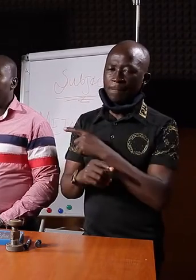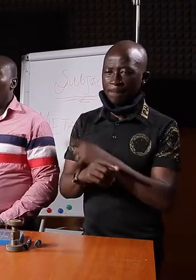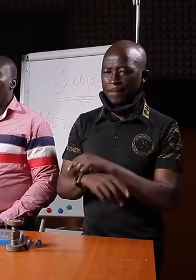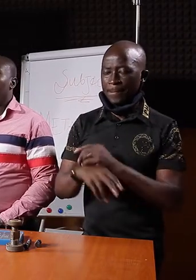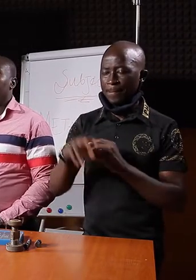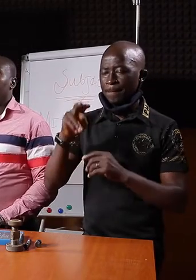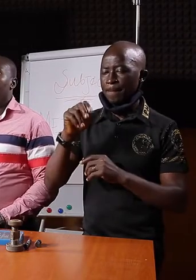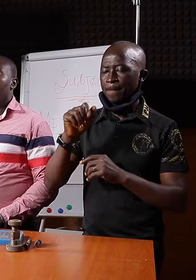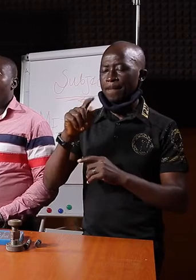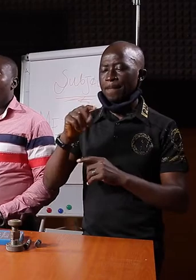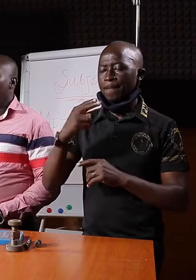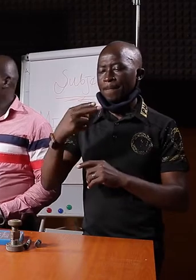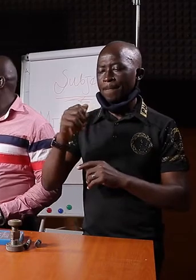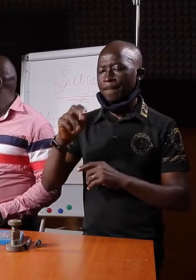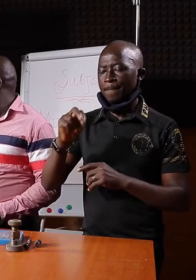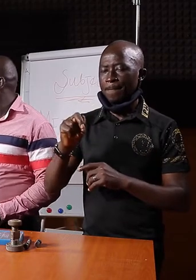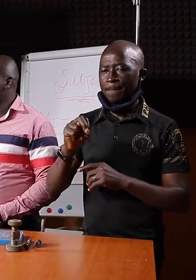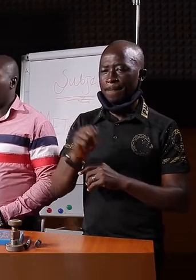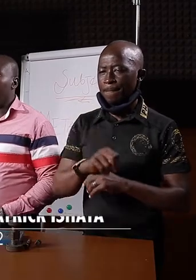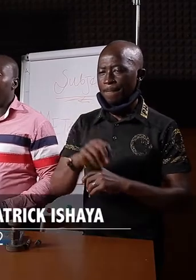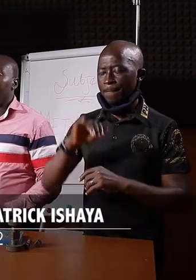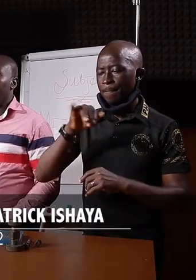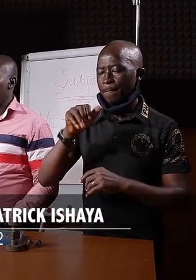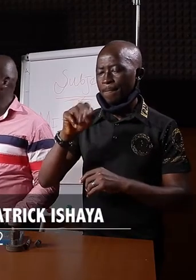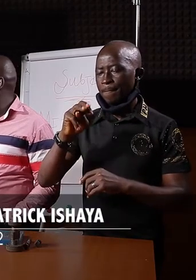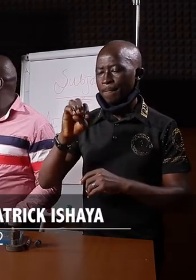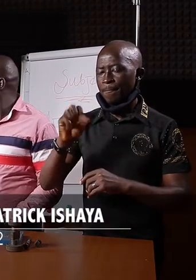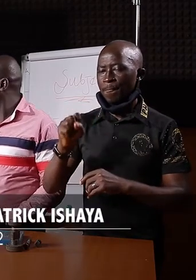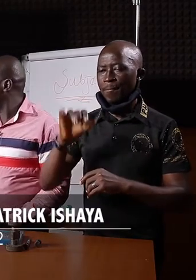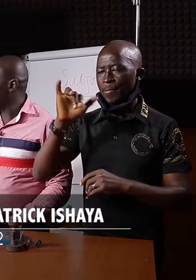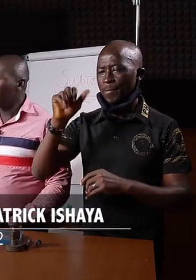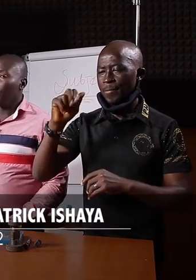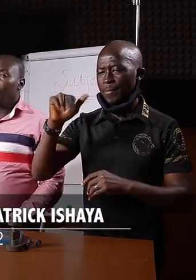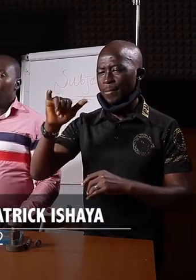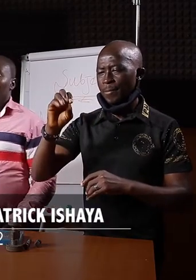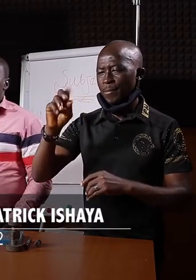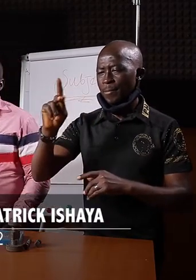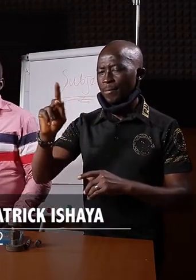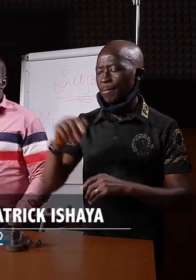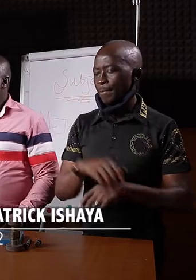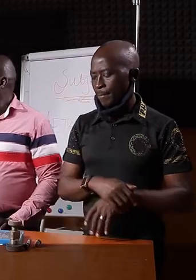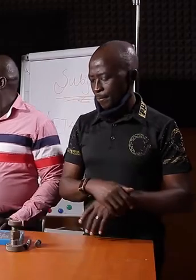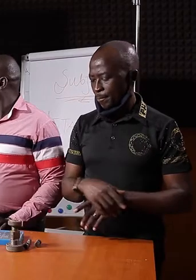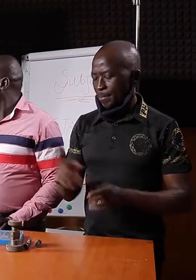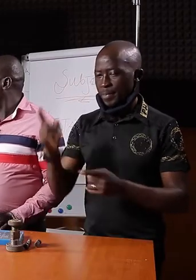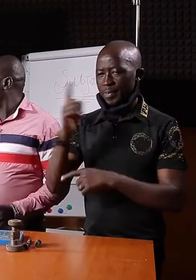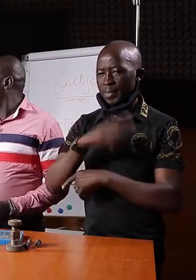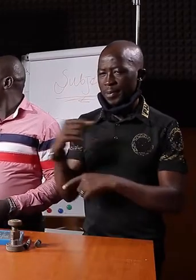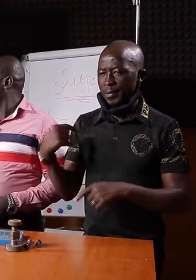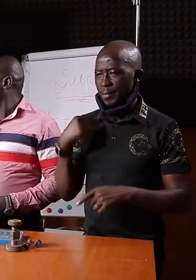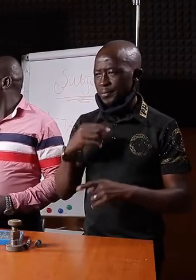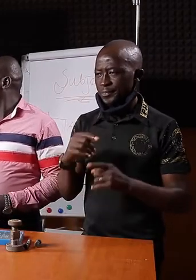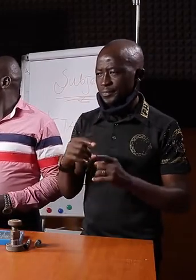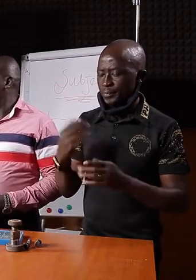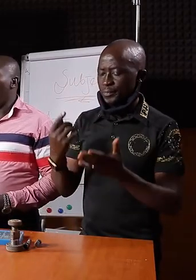on metalwork. My name remains Nathaniel James Yayok. And today, we are going